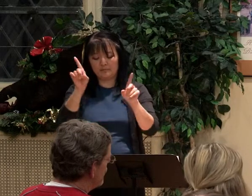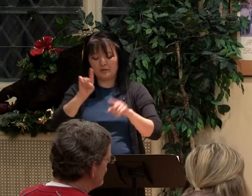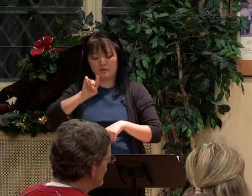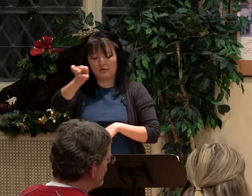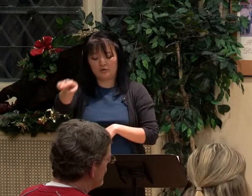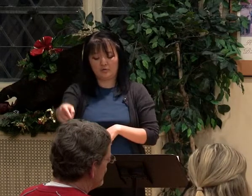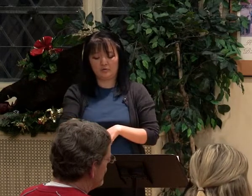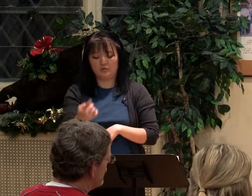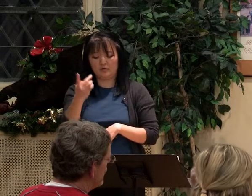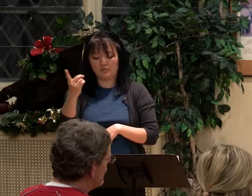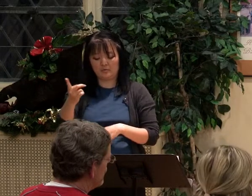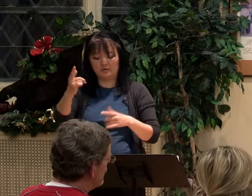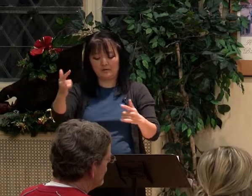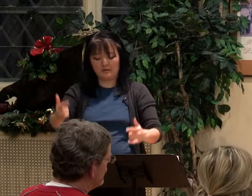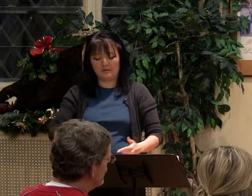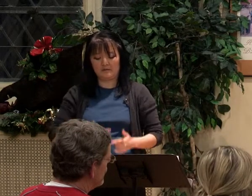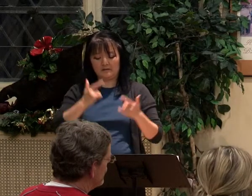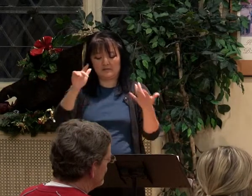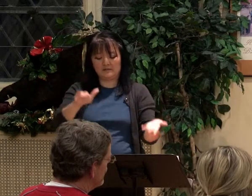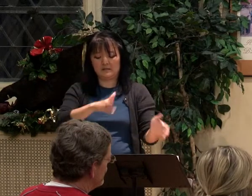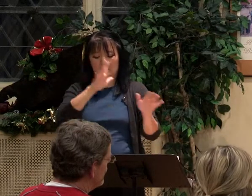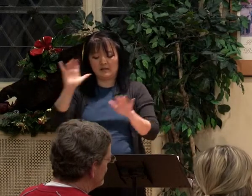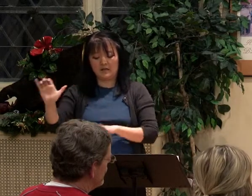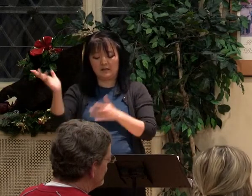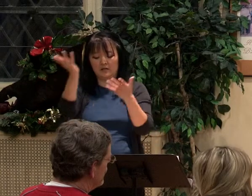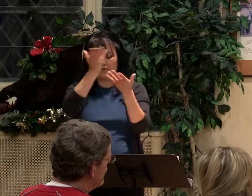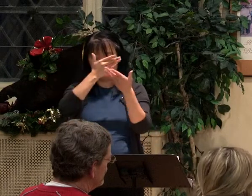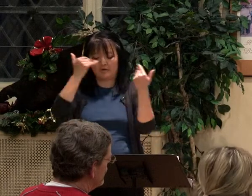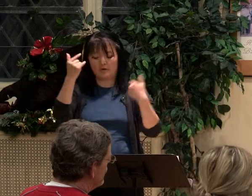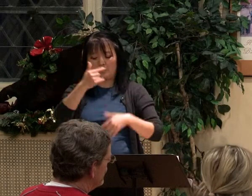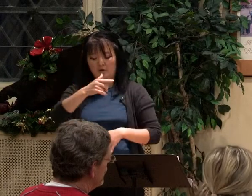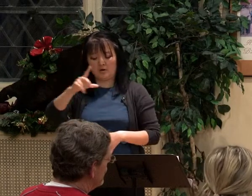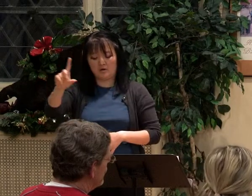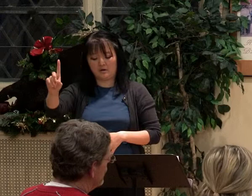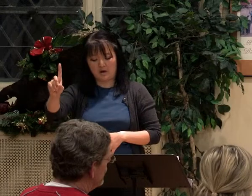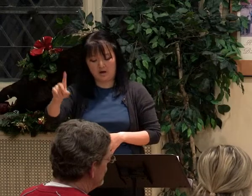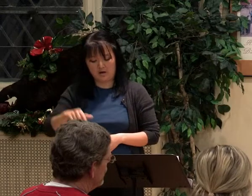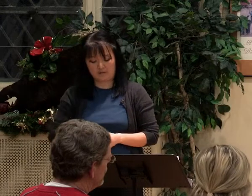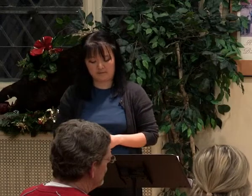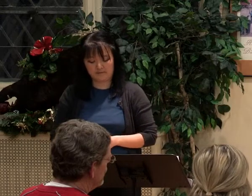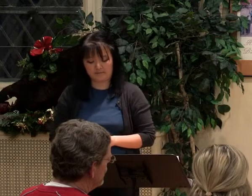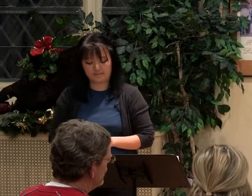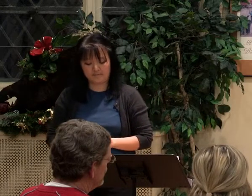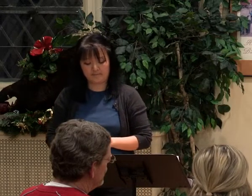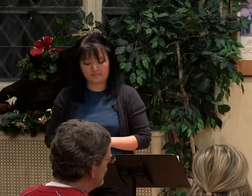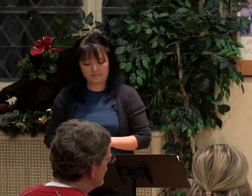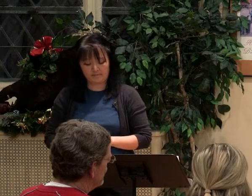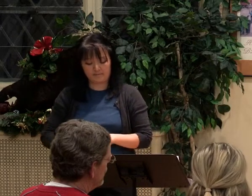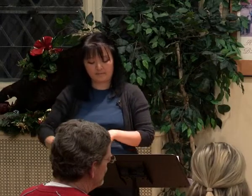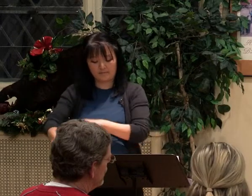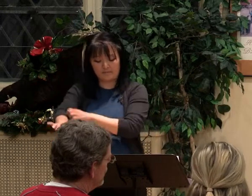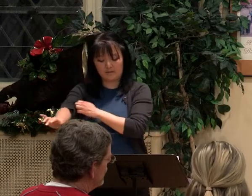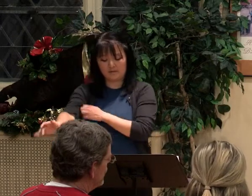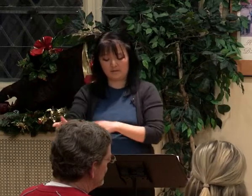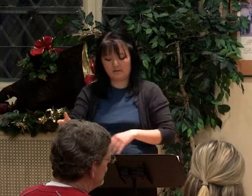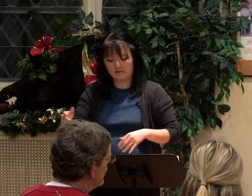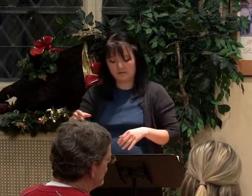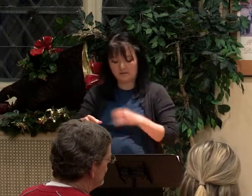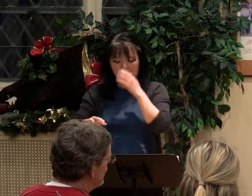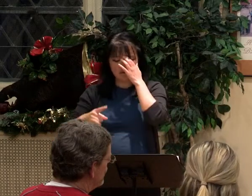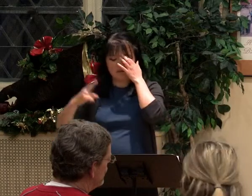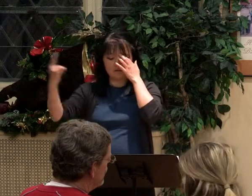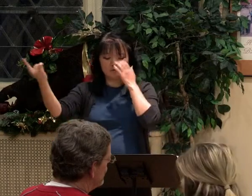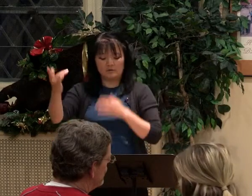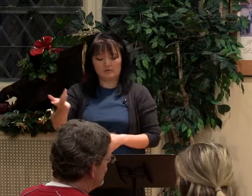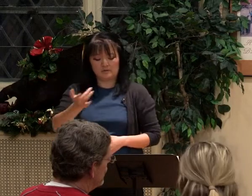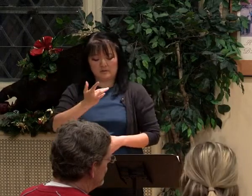will live and die like a forgotten god, with melancholy grace. The artful touch of someone immense is